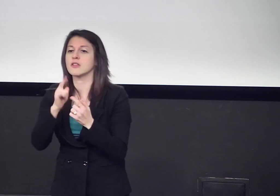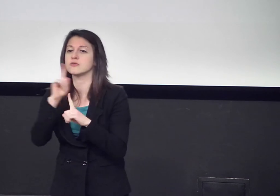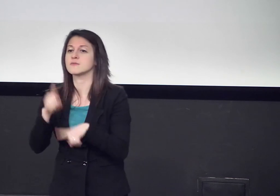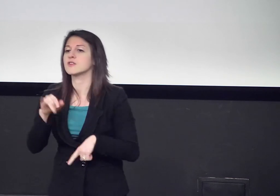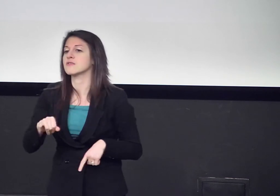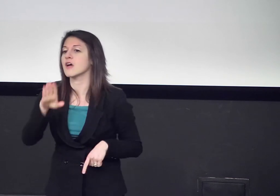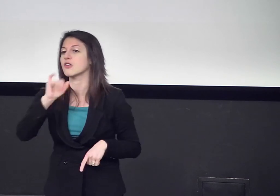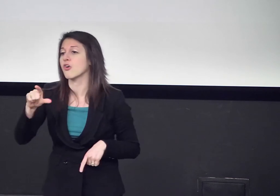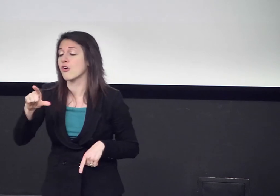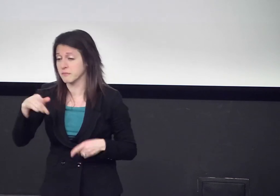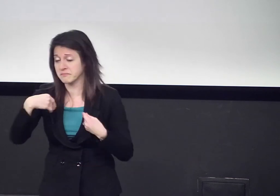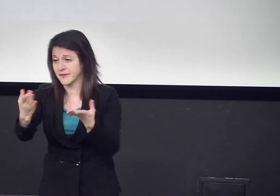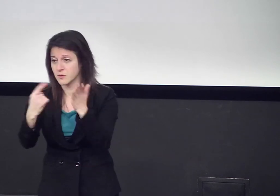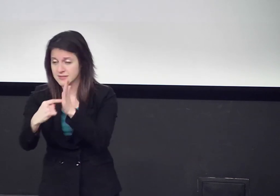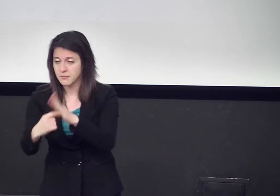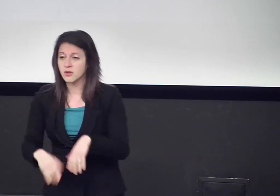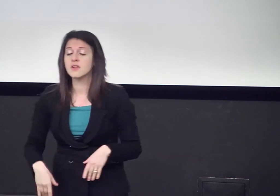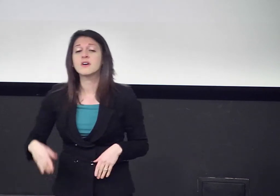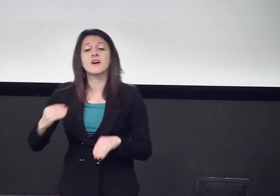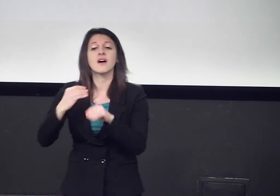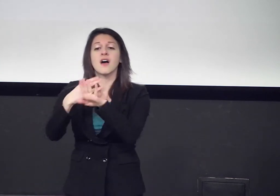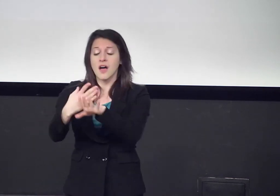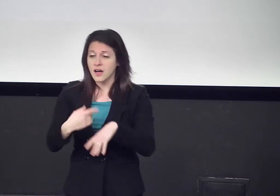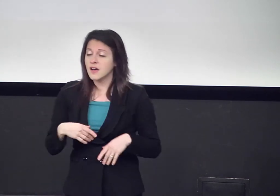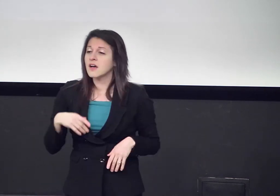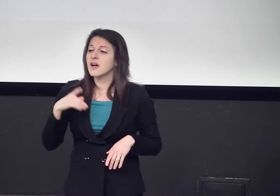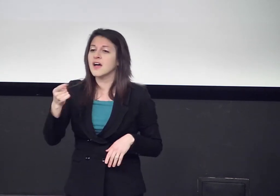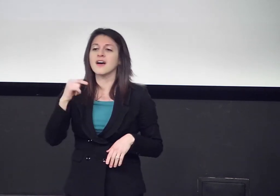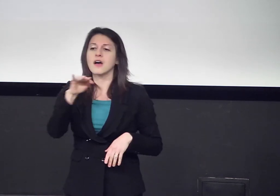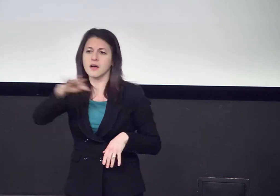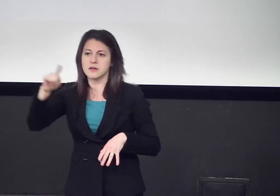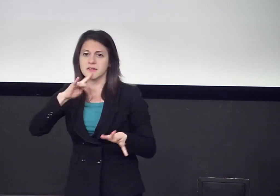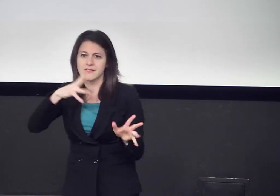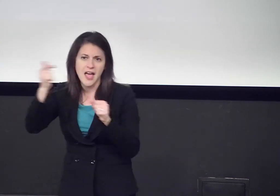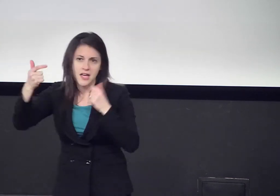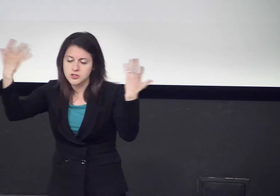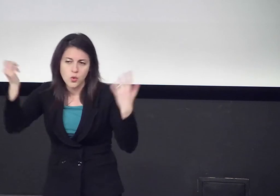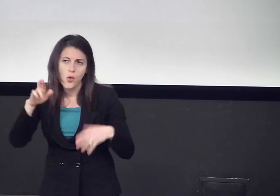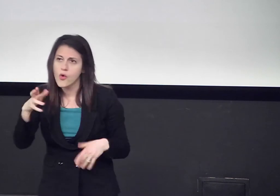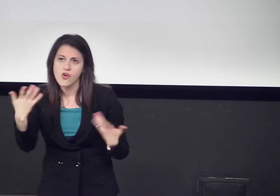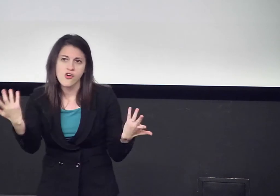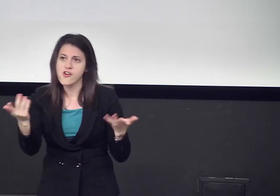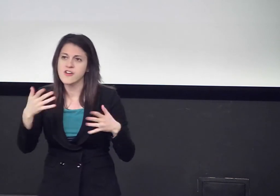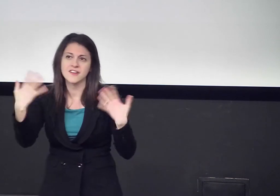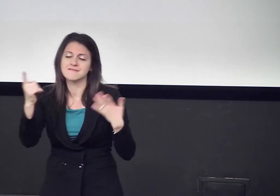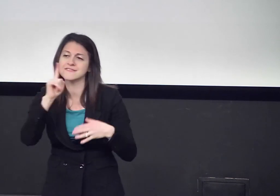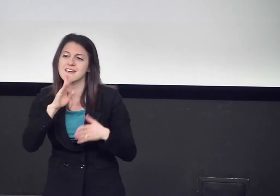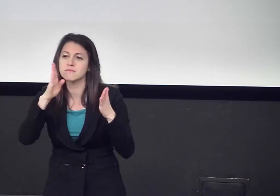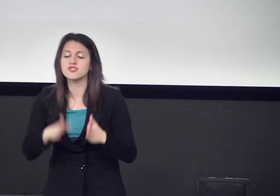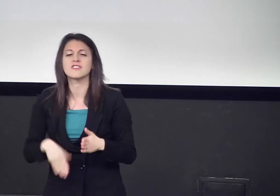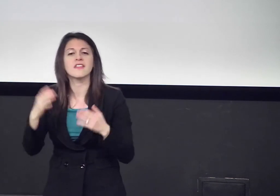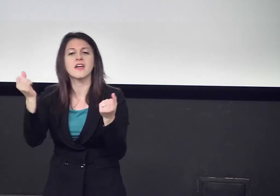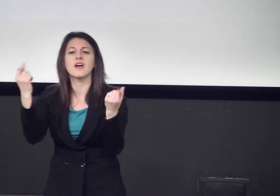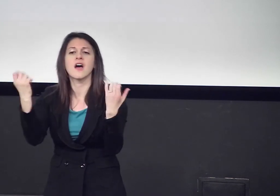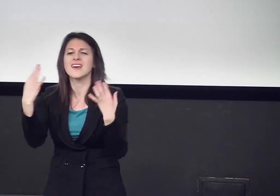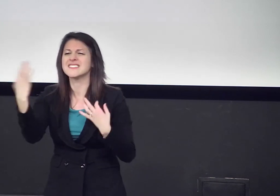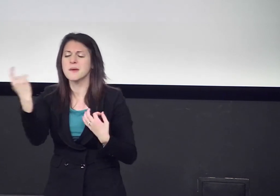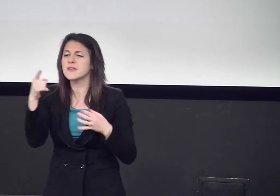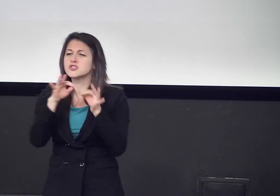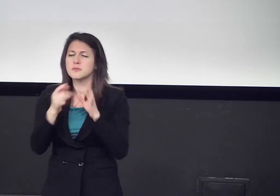they typically will change how they respond to that call. And just to give you an example, if a deaf person fingerspells too quickly, that the interpreter missed what it was